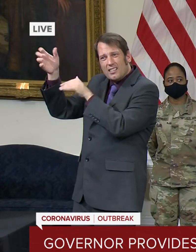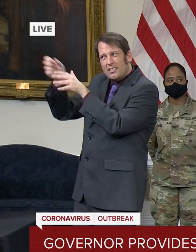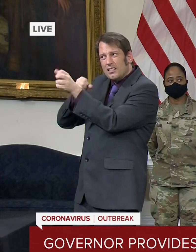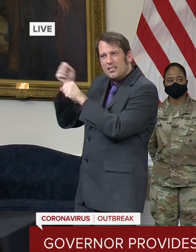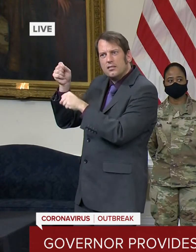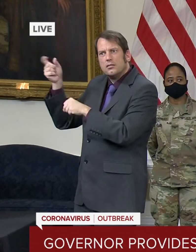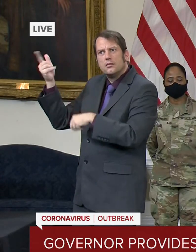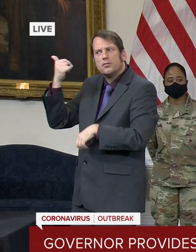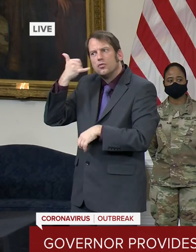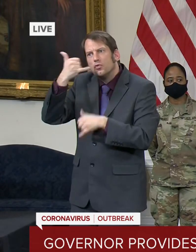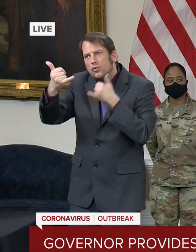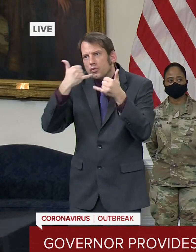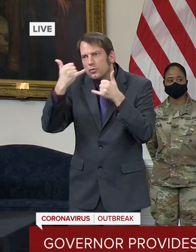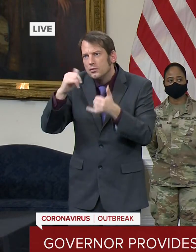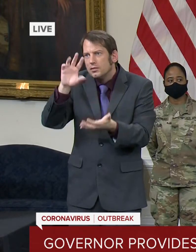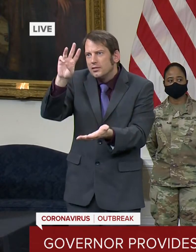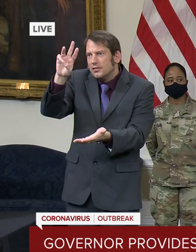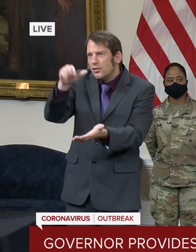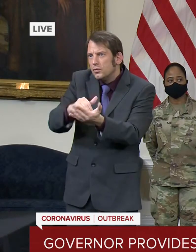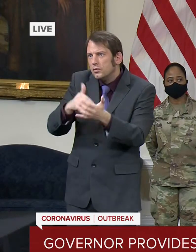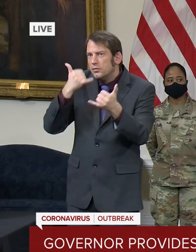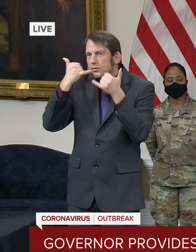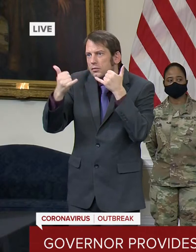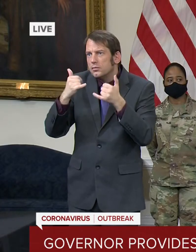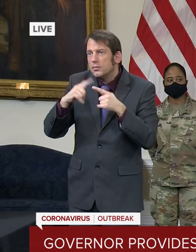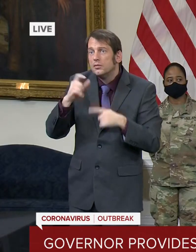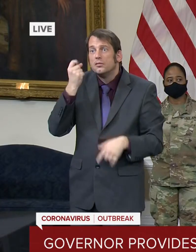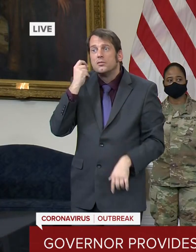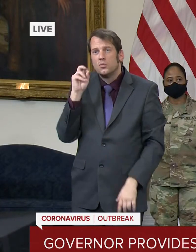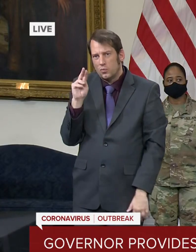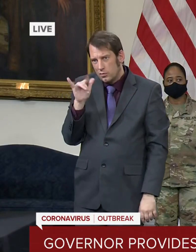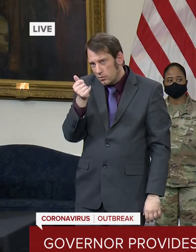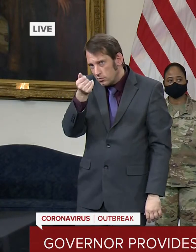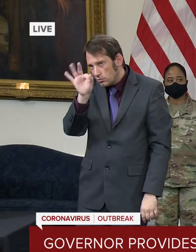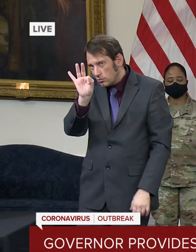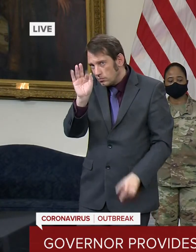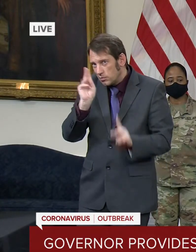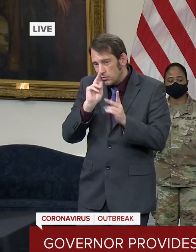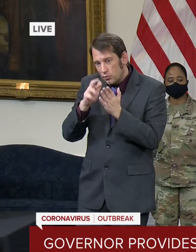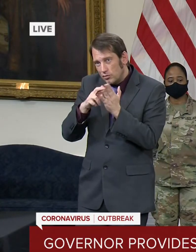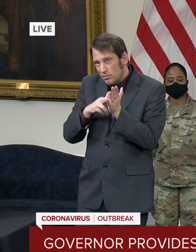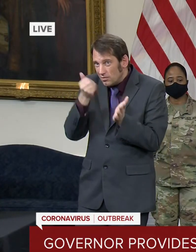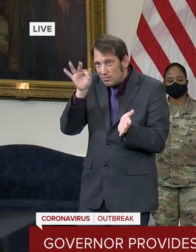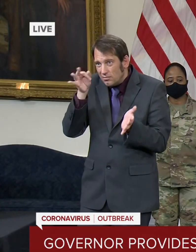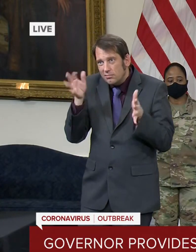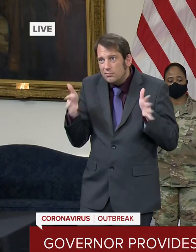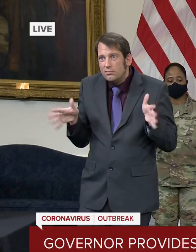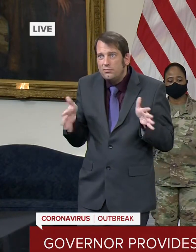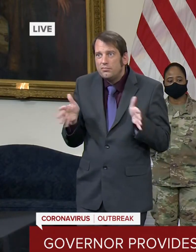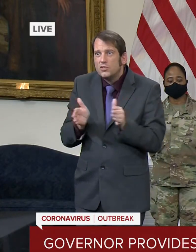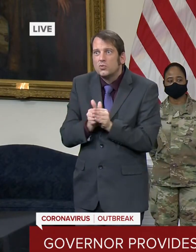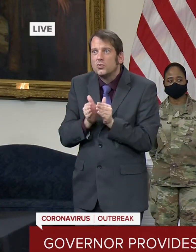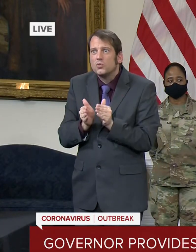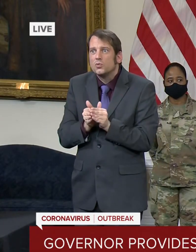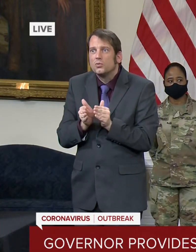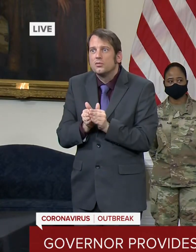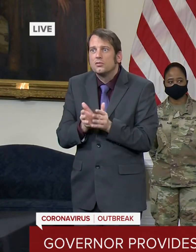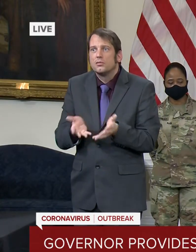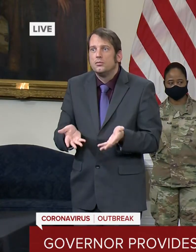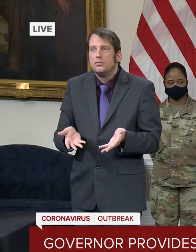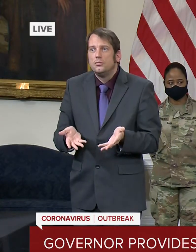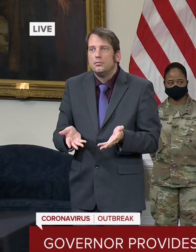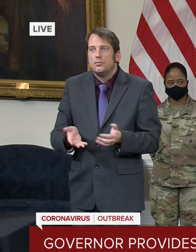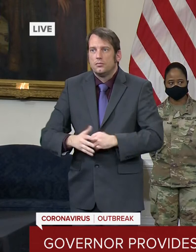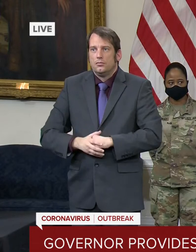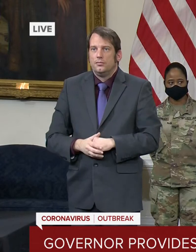calls. Only 19 people registered for an appointment. Since then, I think we're now doing outreach to